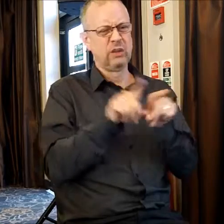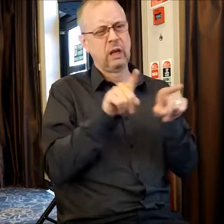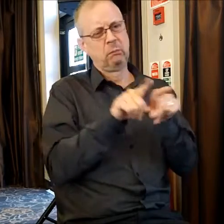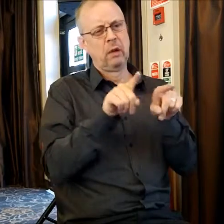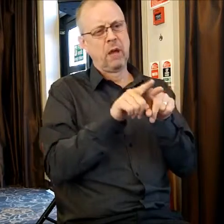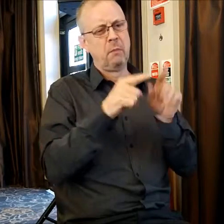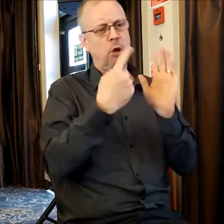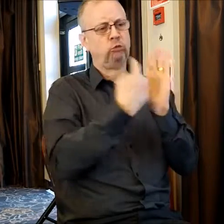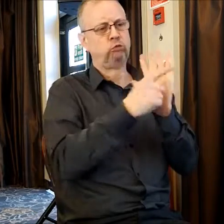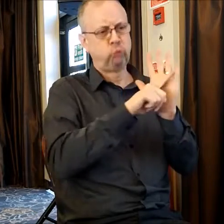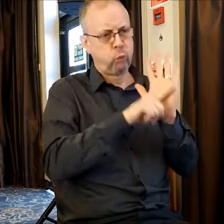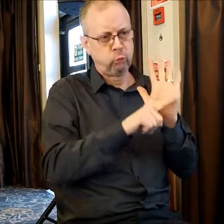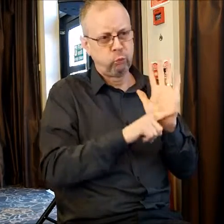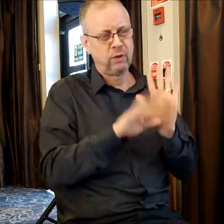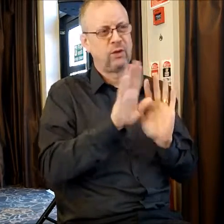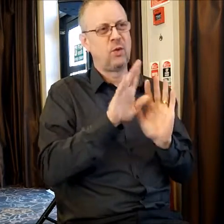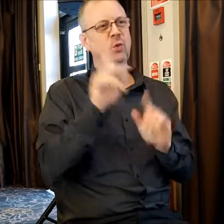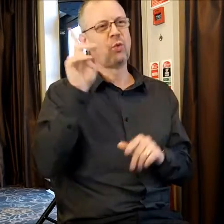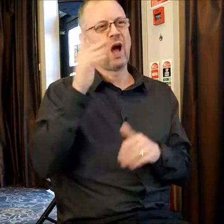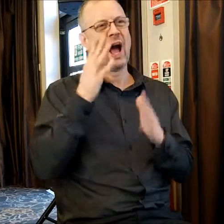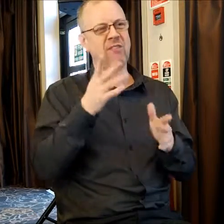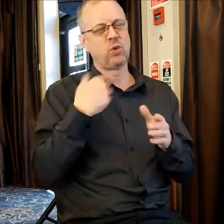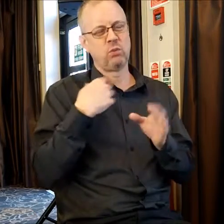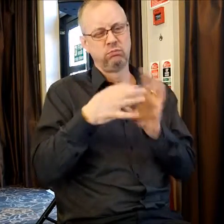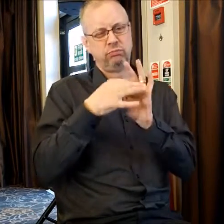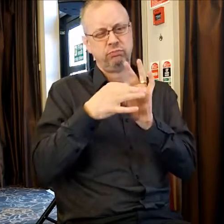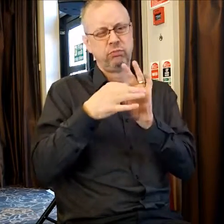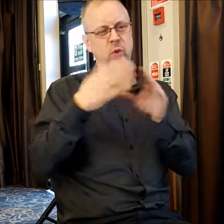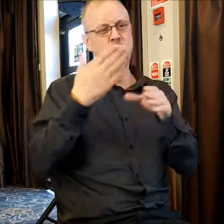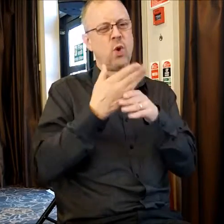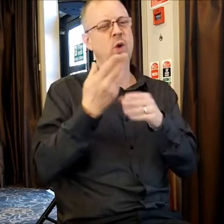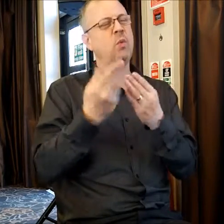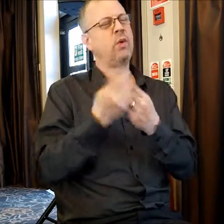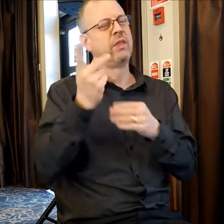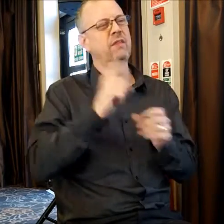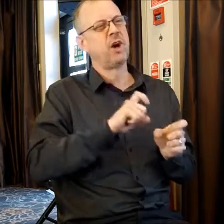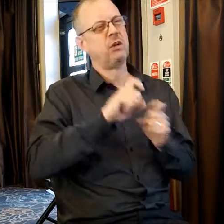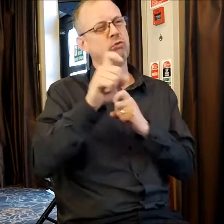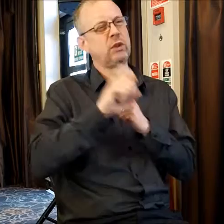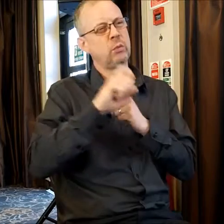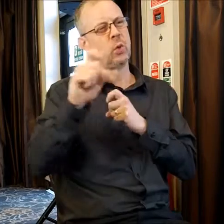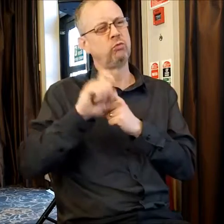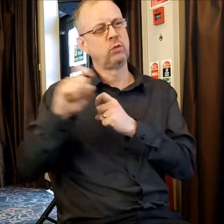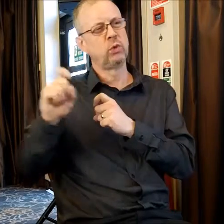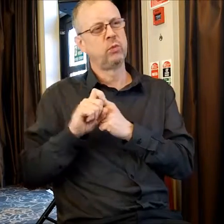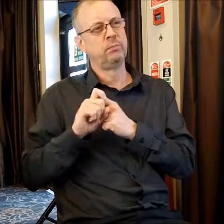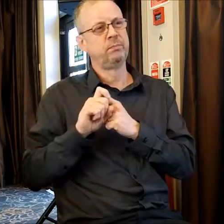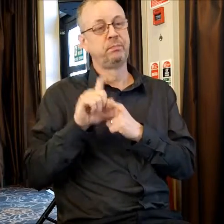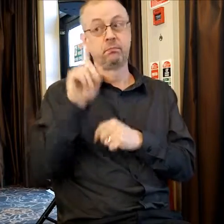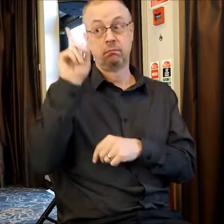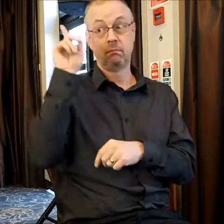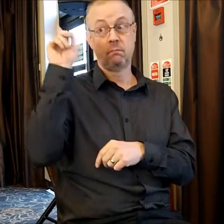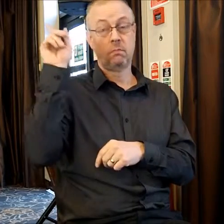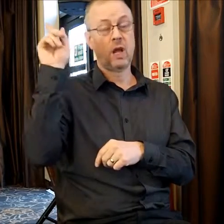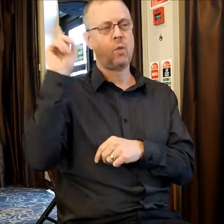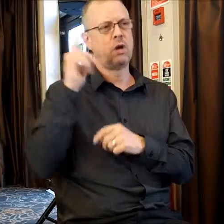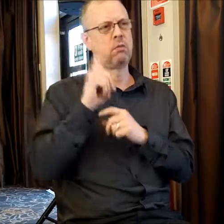with the logistics guys there. This is just an example of one of the furthest sites we went to in Umhajar in Chad. It's